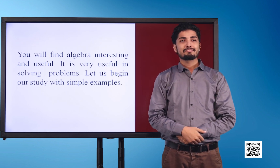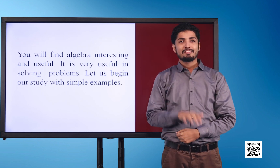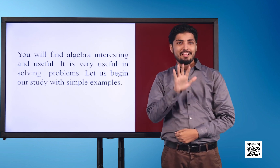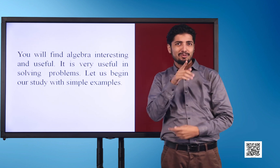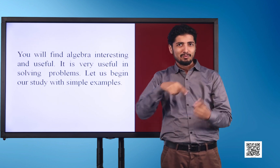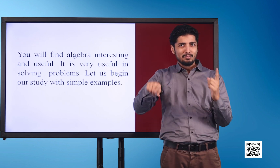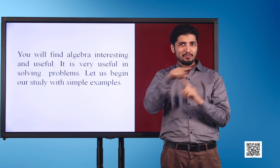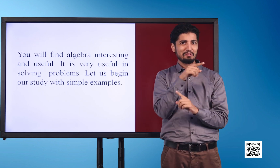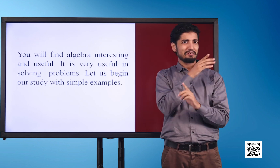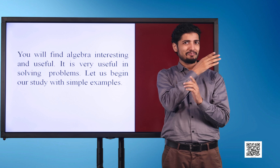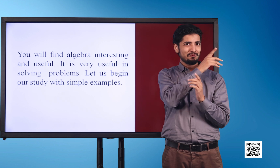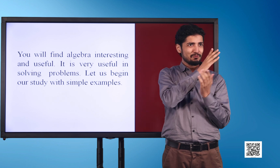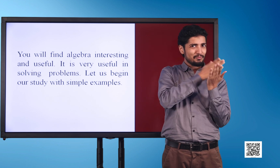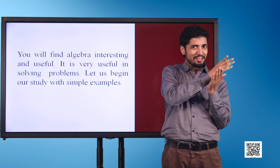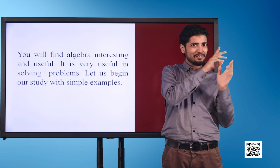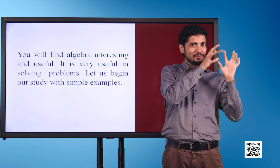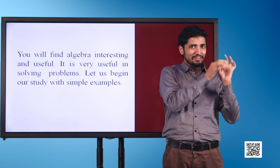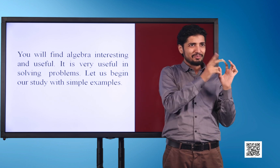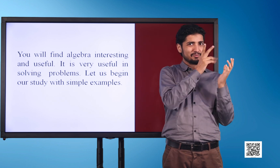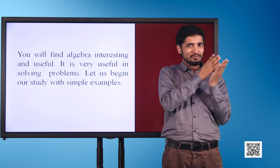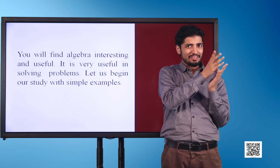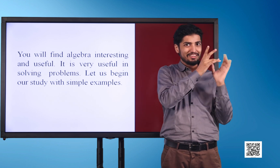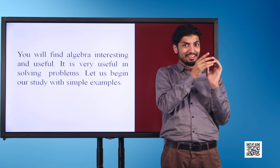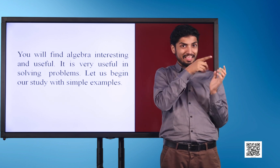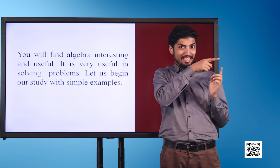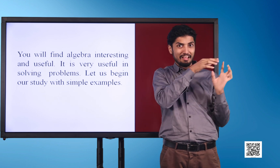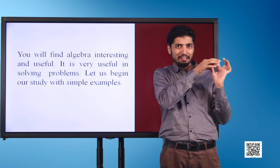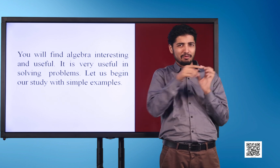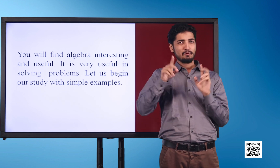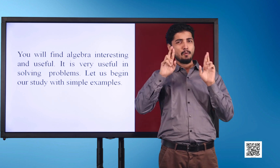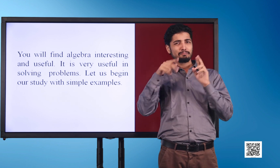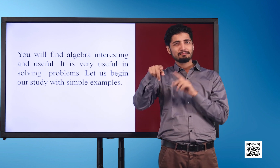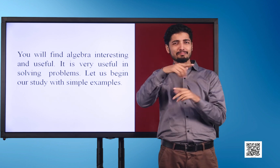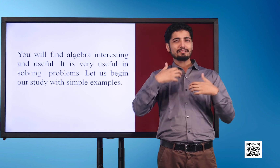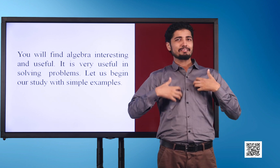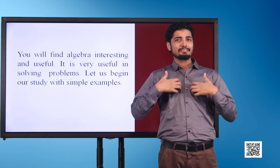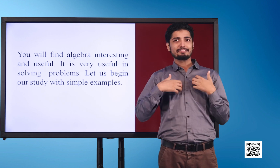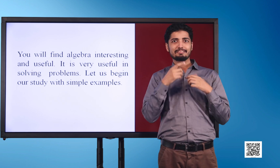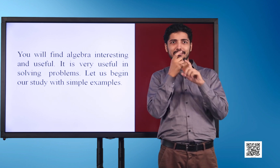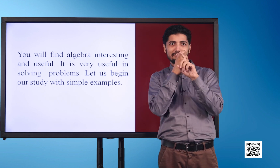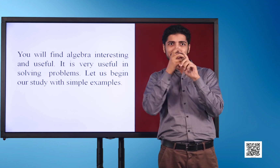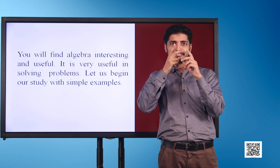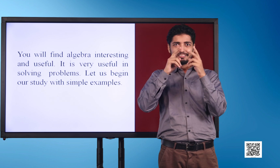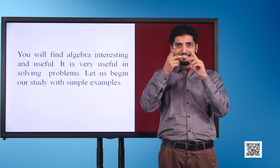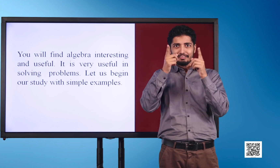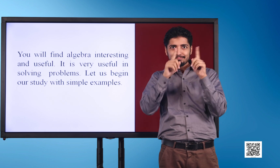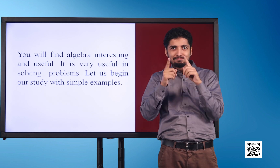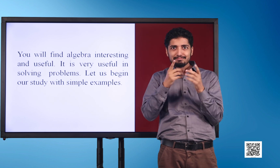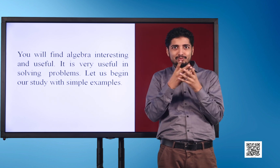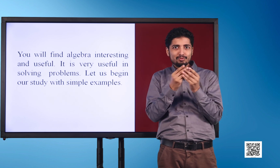You will find algebra interesting and useful. It is very useful in solving problems.